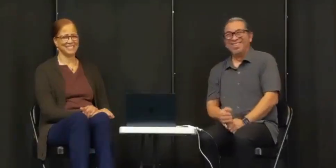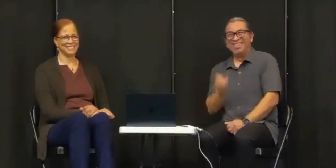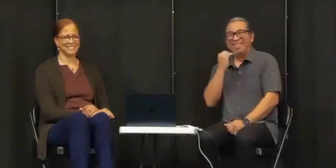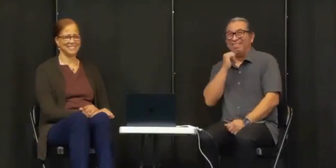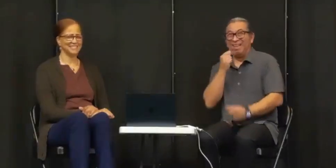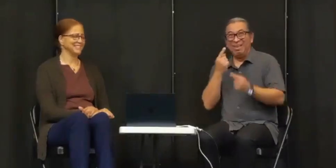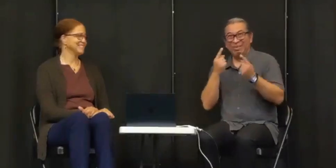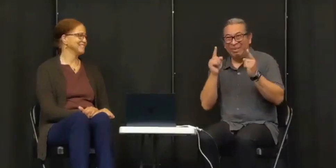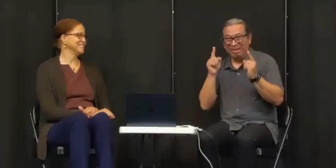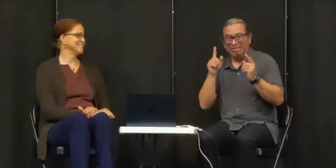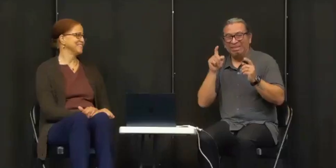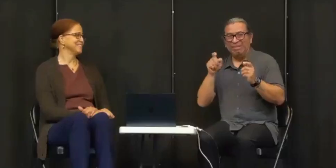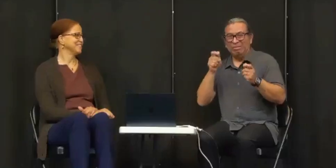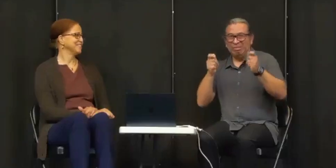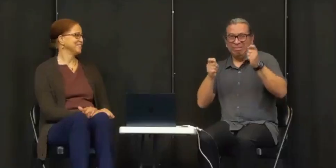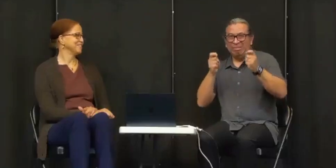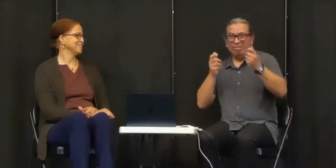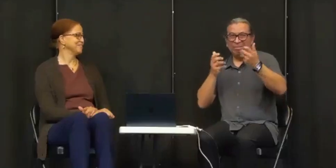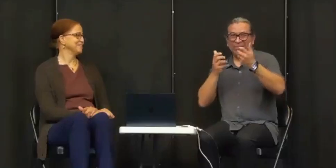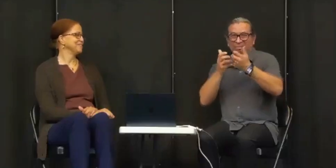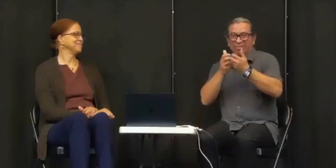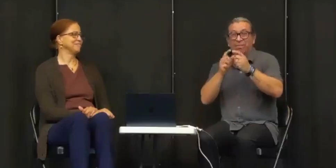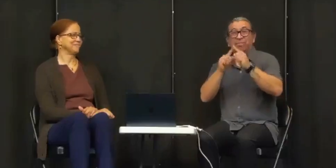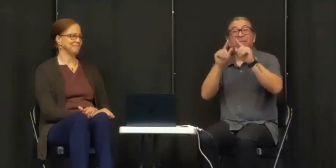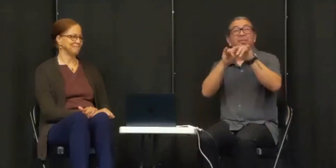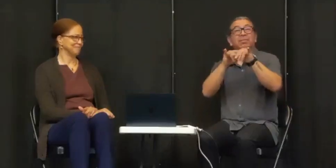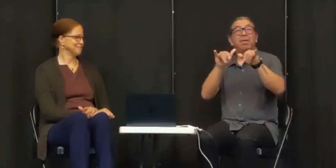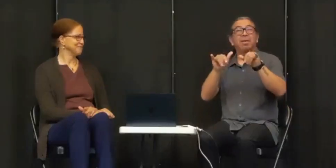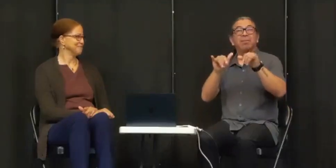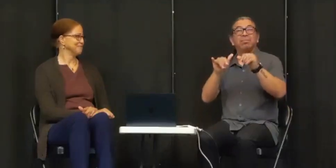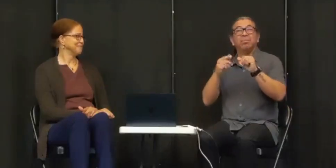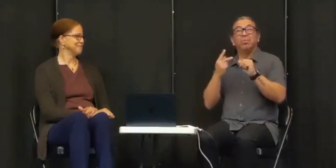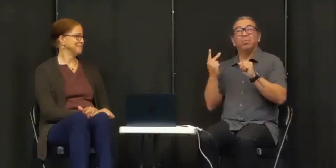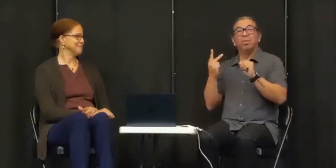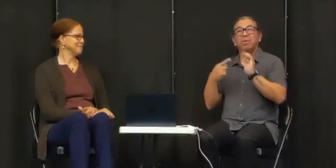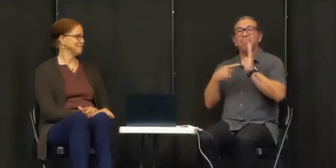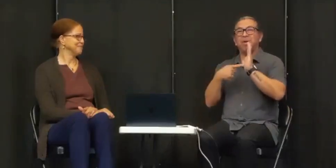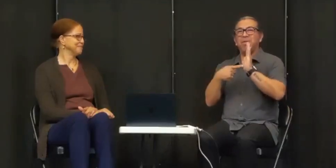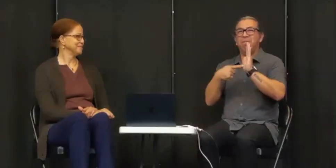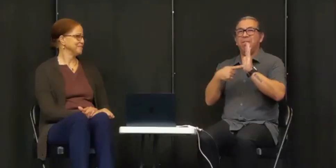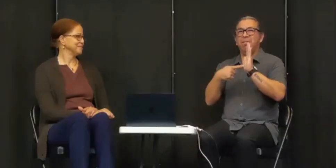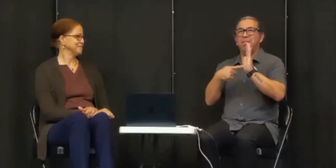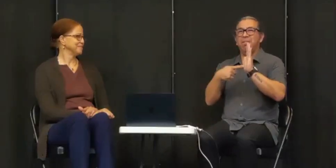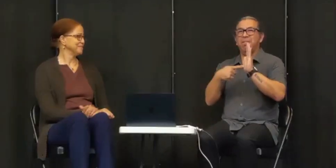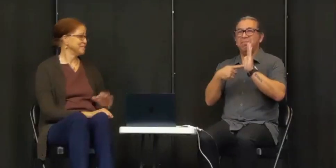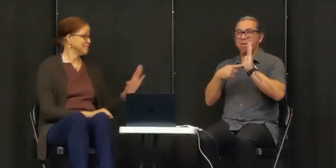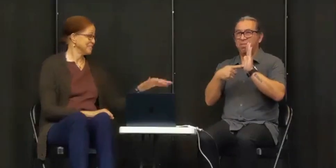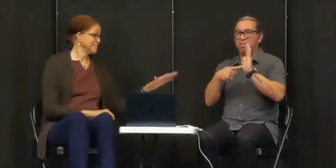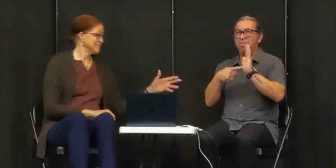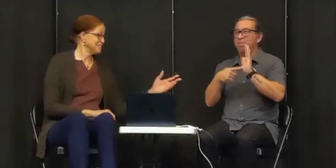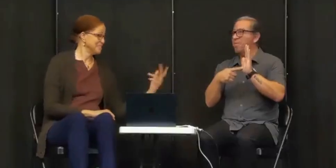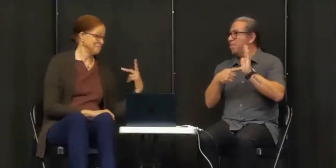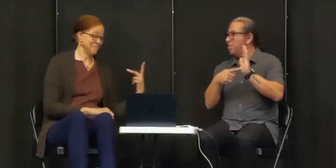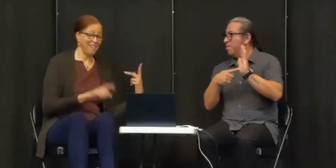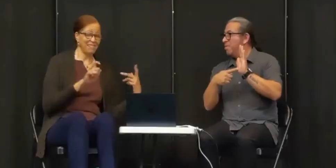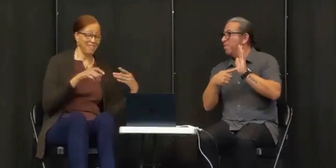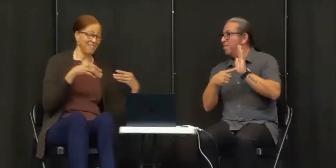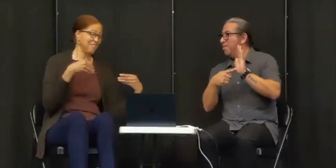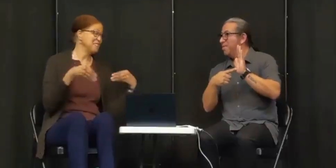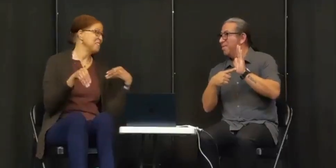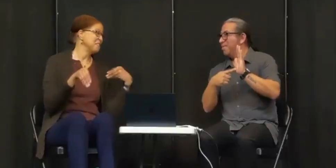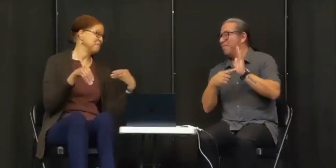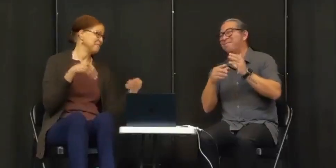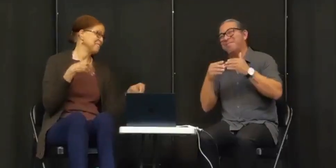works. If it doesn't work, we have to fiddle it back into place. At the same time, you know, we